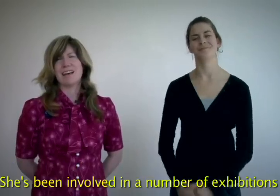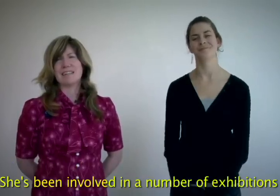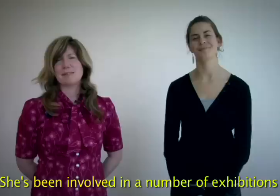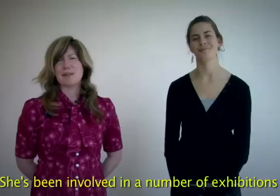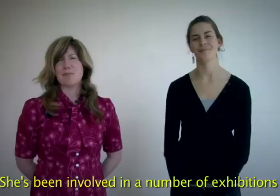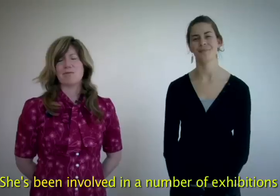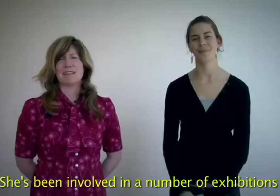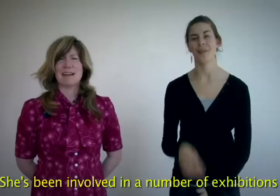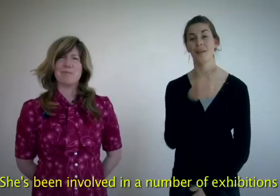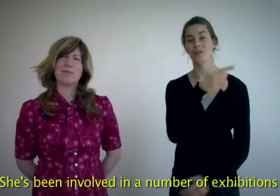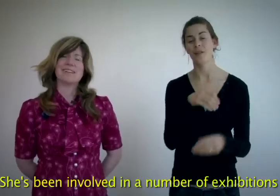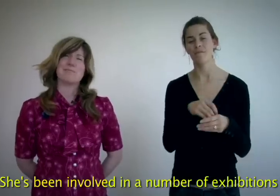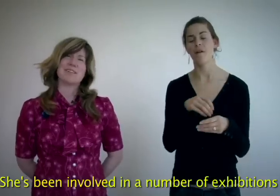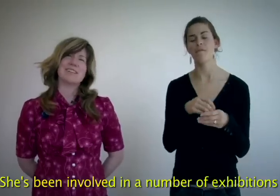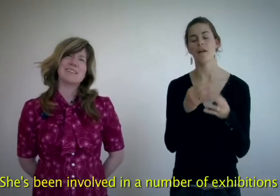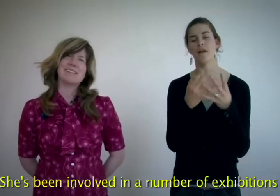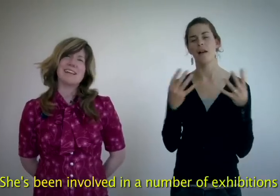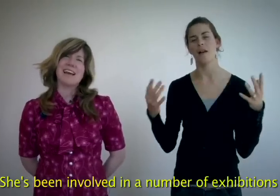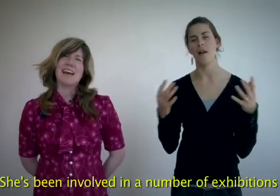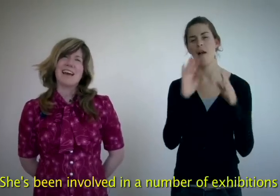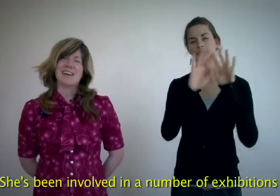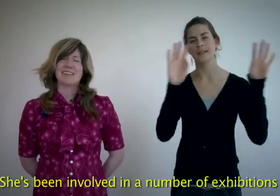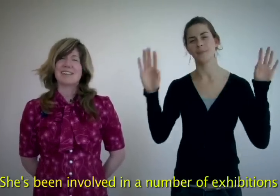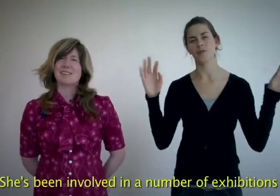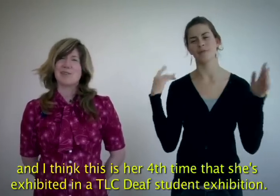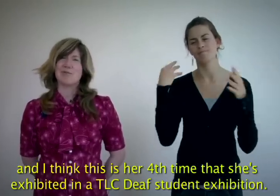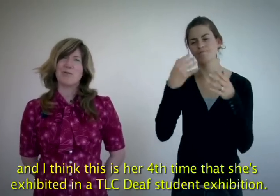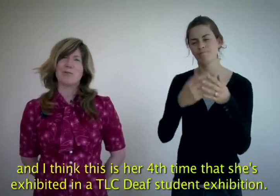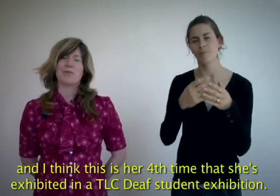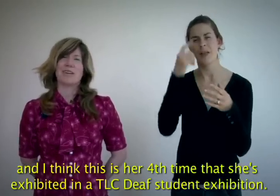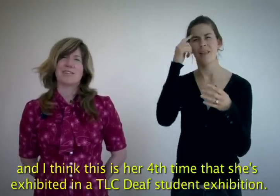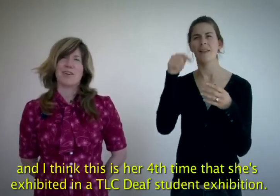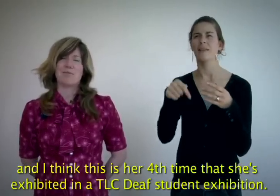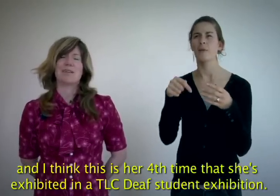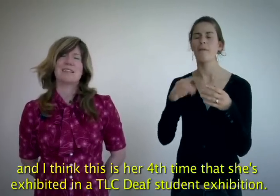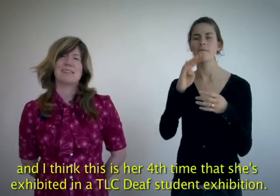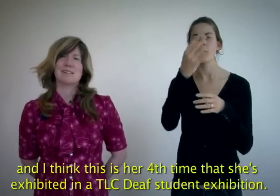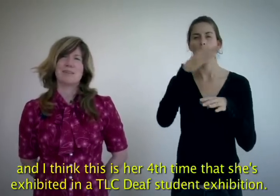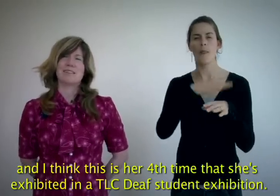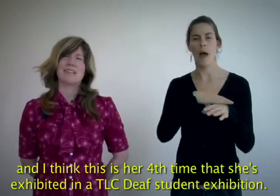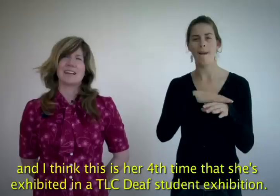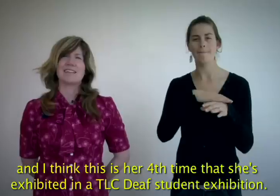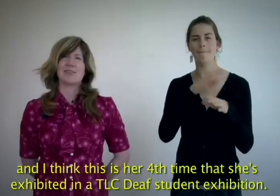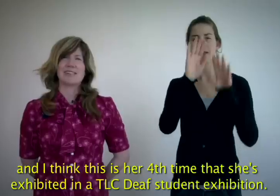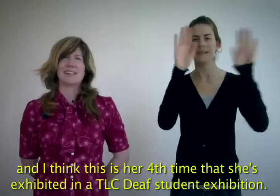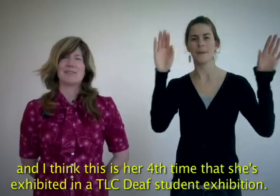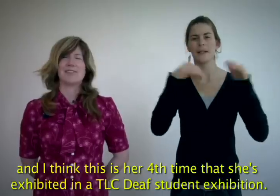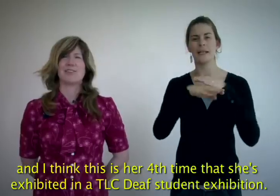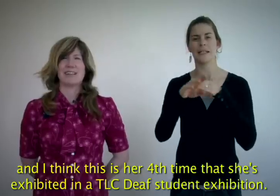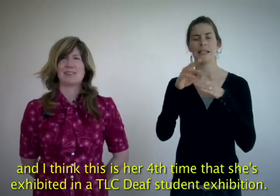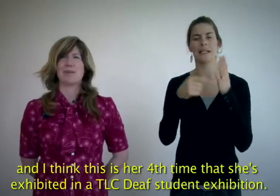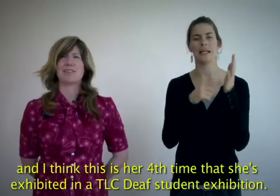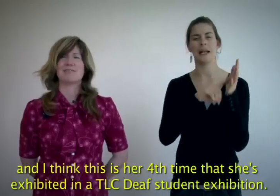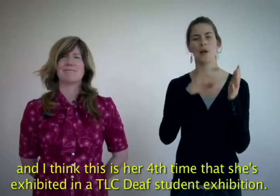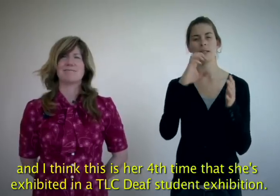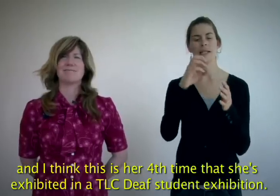She's been involved in a number of exhibitions, and I think this is her fourth time that she's exhibited in a TLC deaf